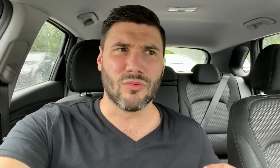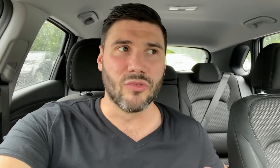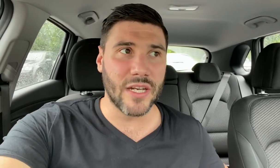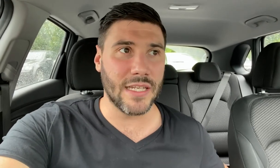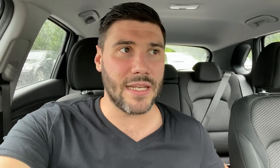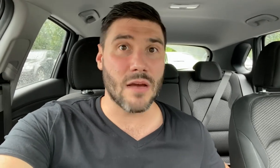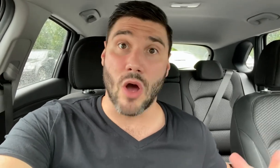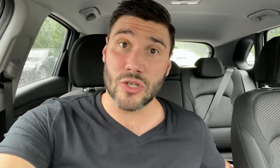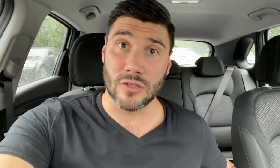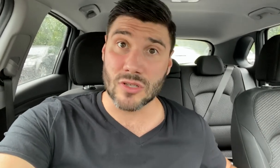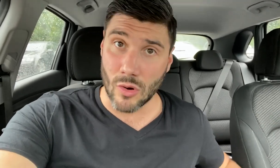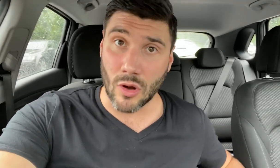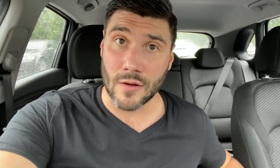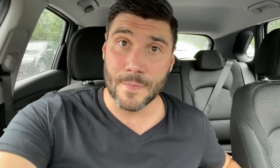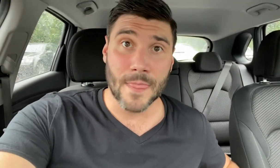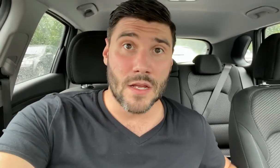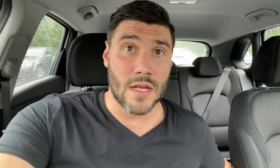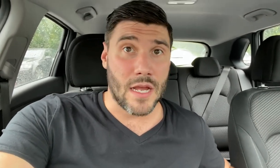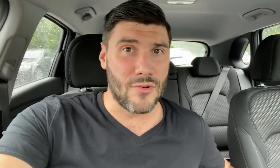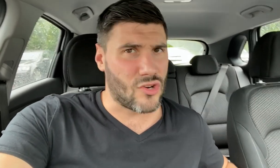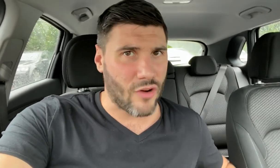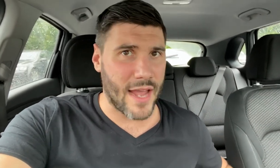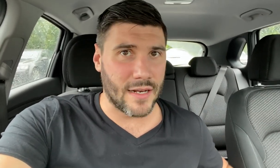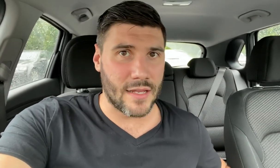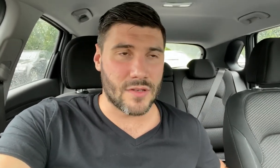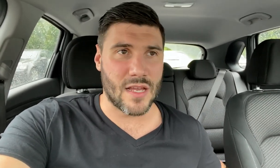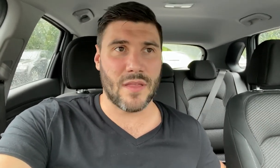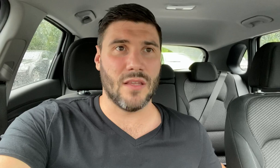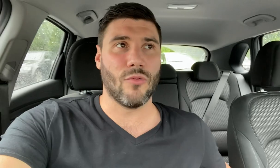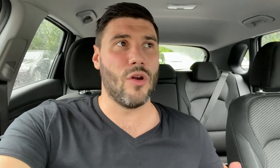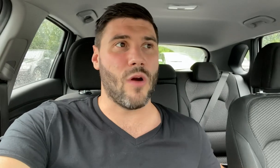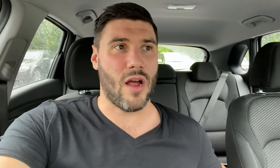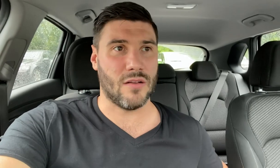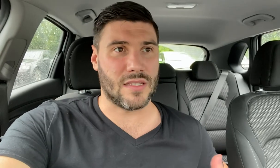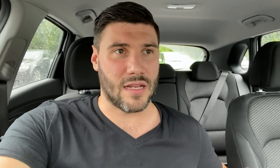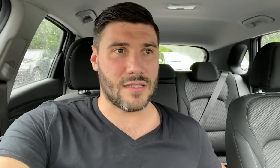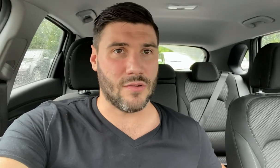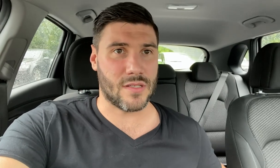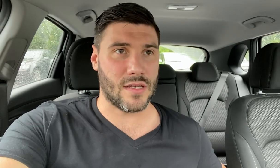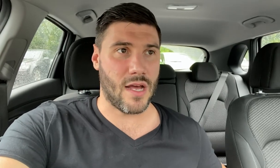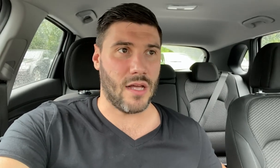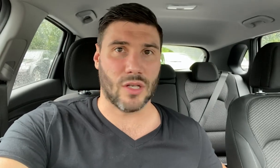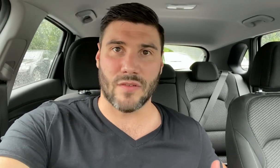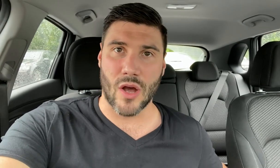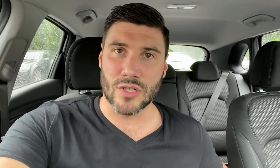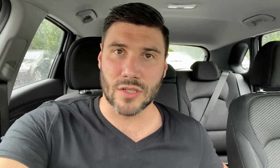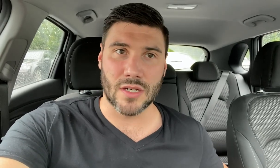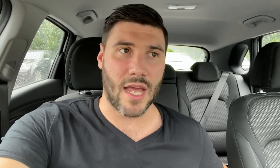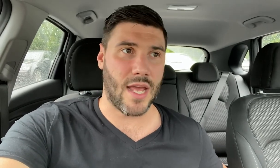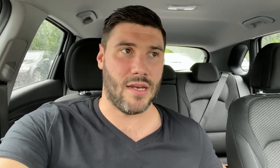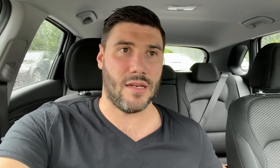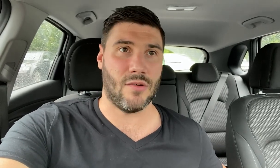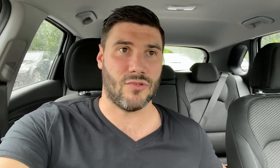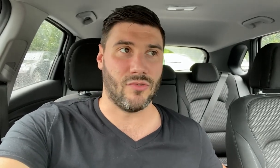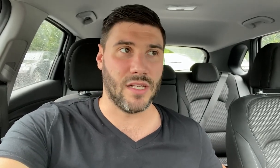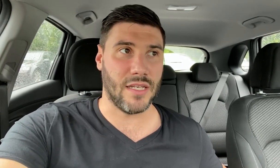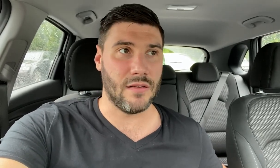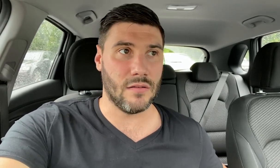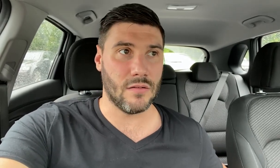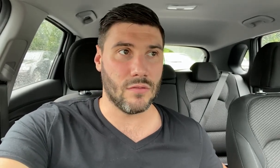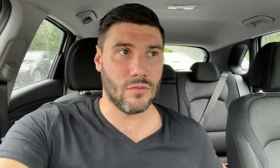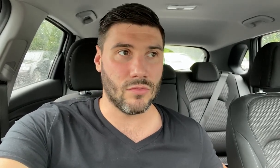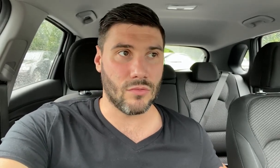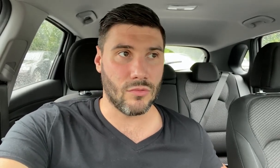it was a really emotional talk. It was great. There was something in the room where I could sense there was a lot of emotion, and it was